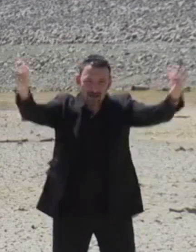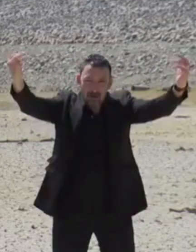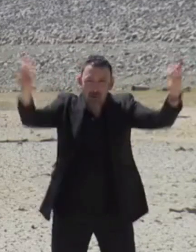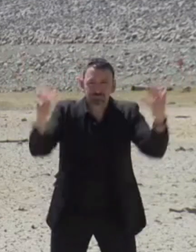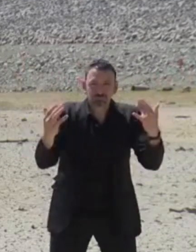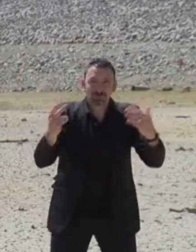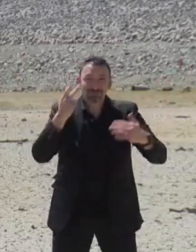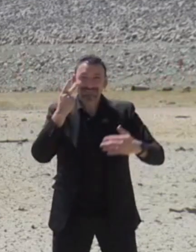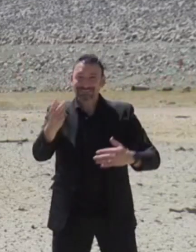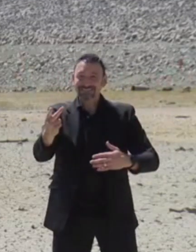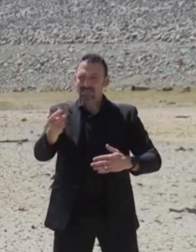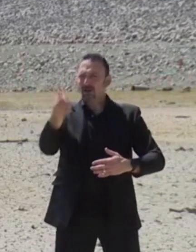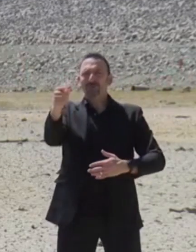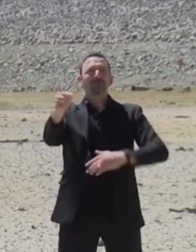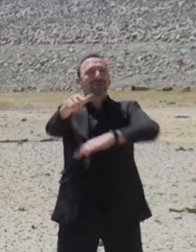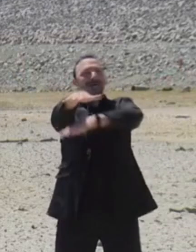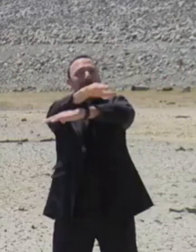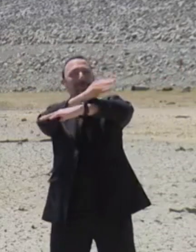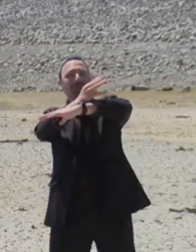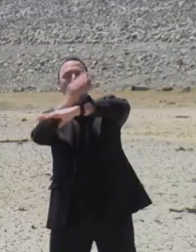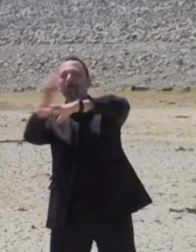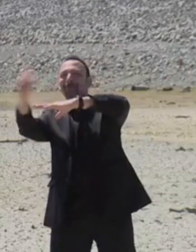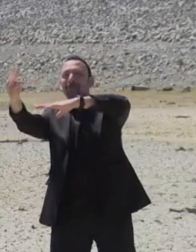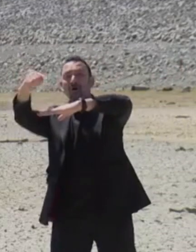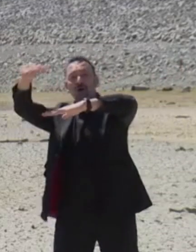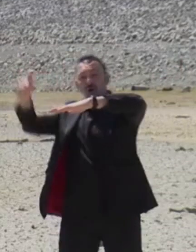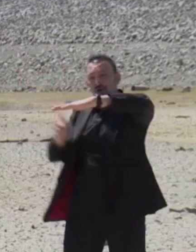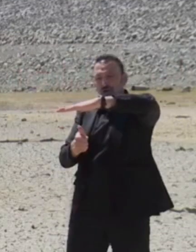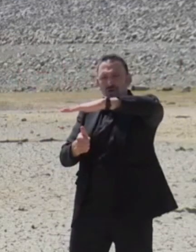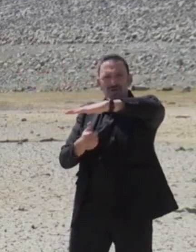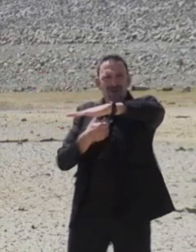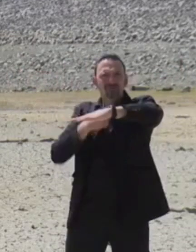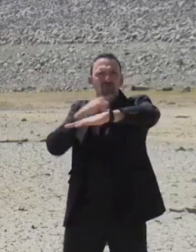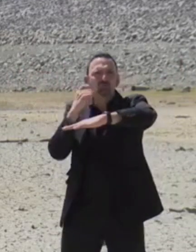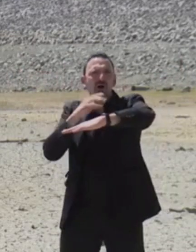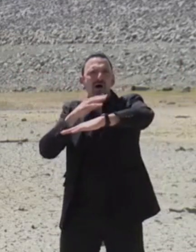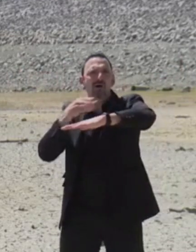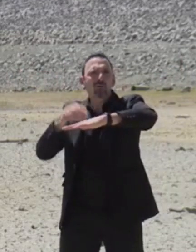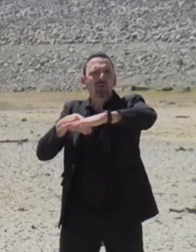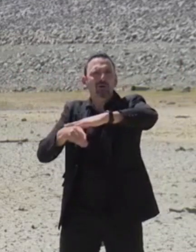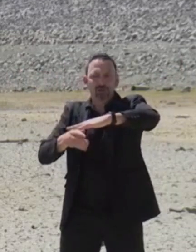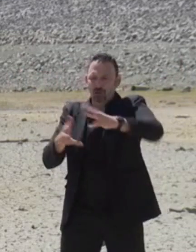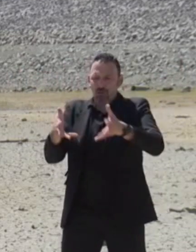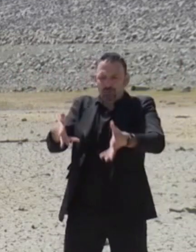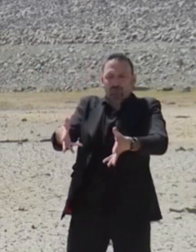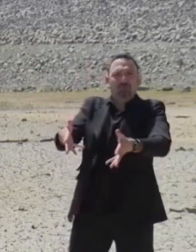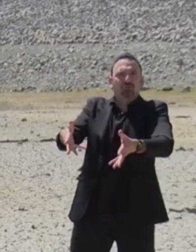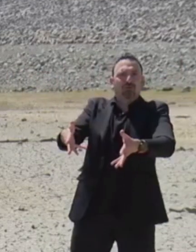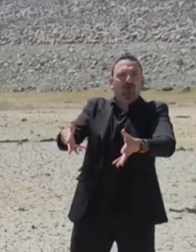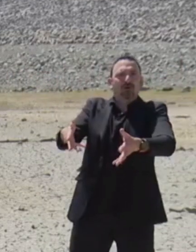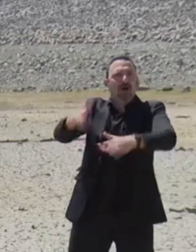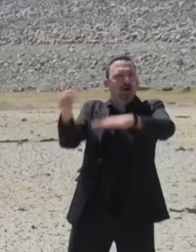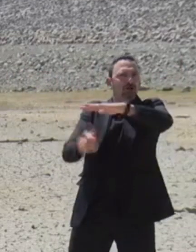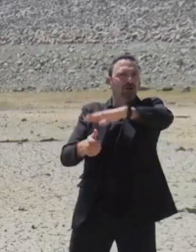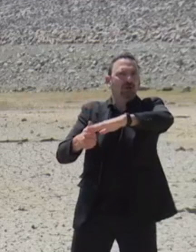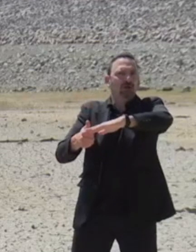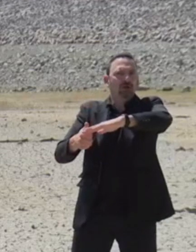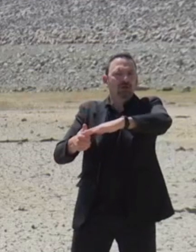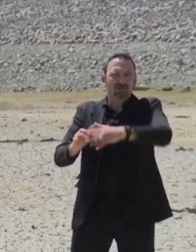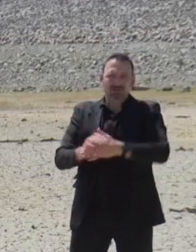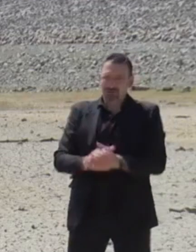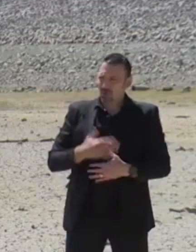grass already in April. And so I appreciate the senator referencing the work we all did together, that $536